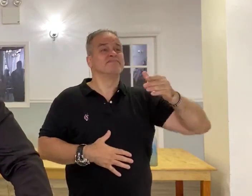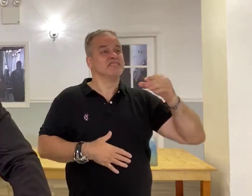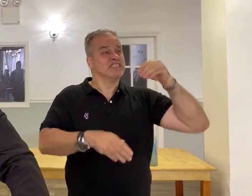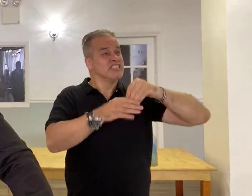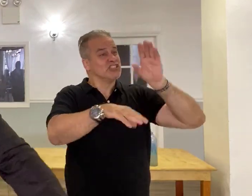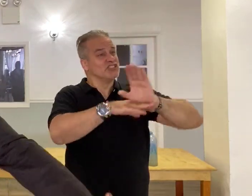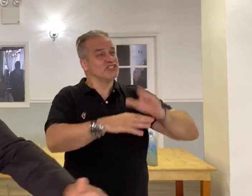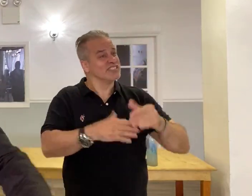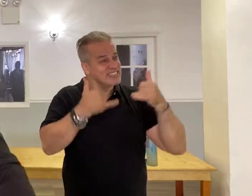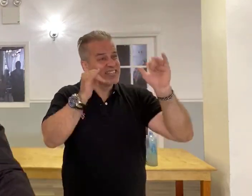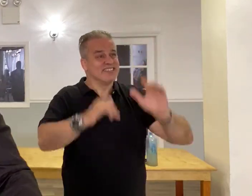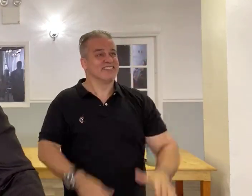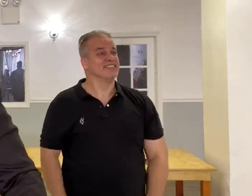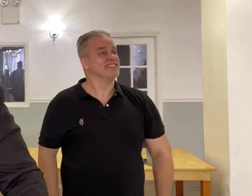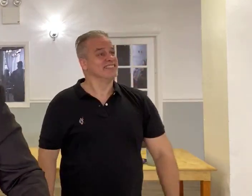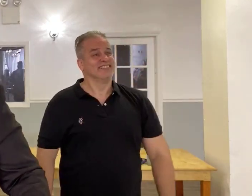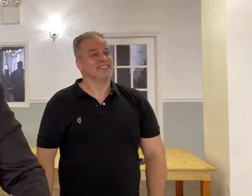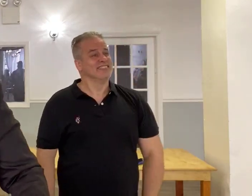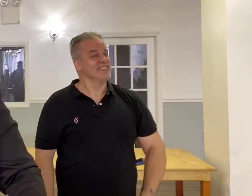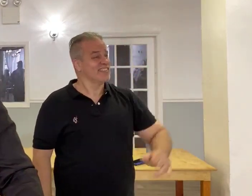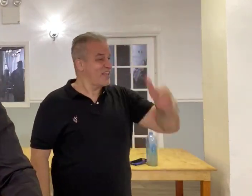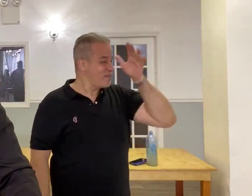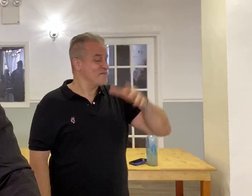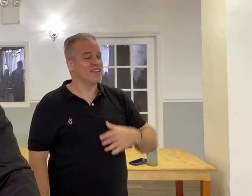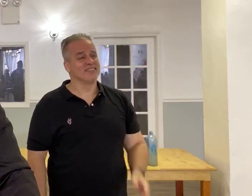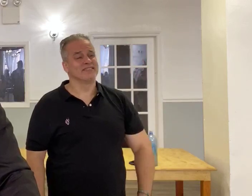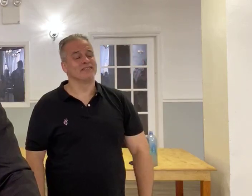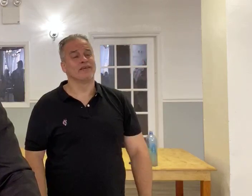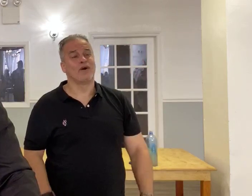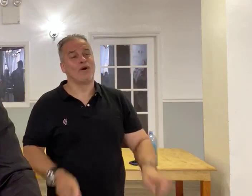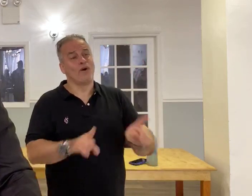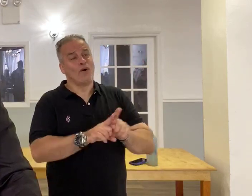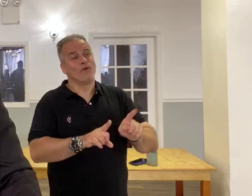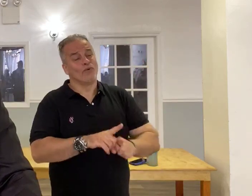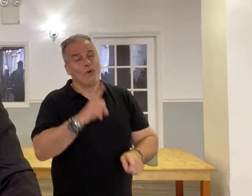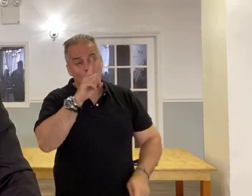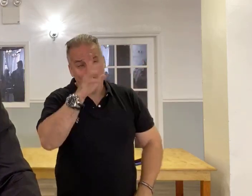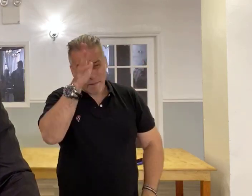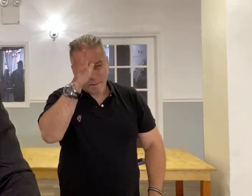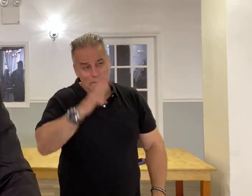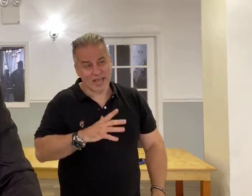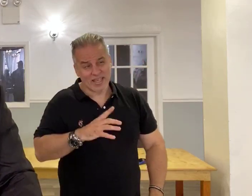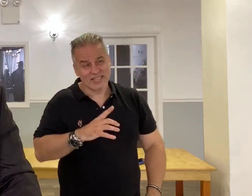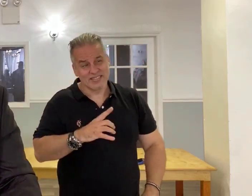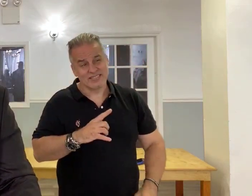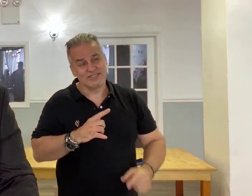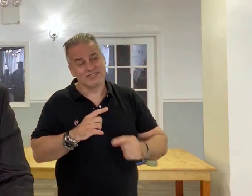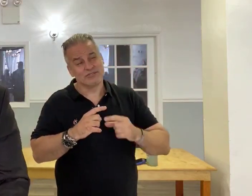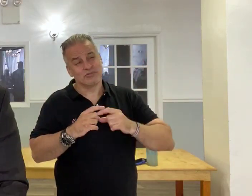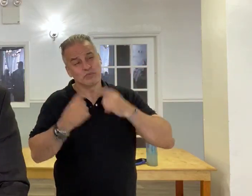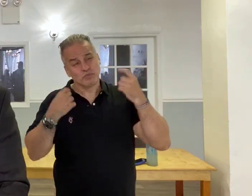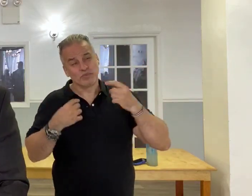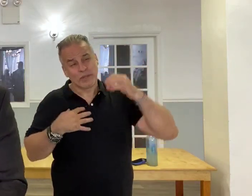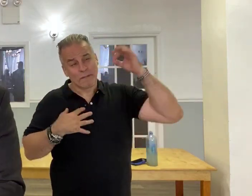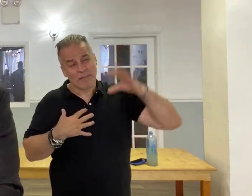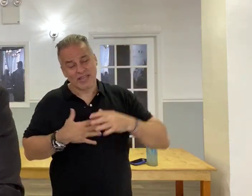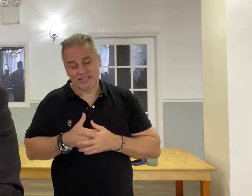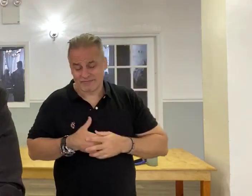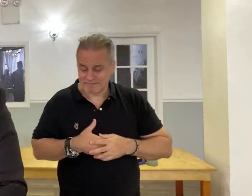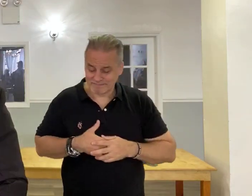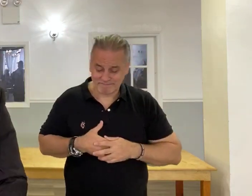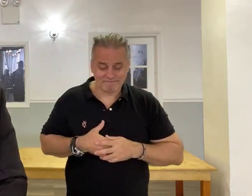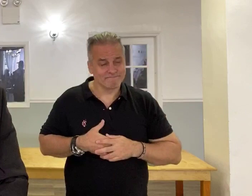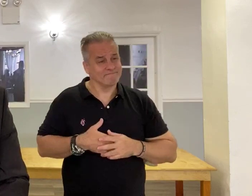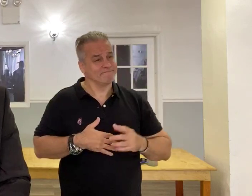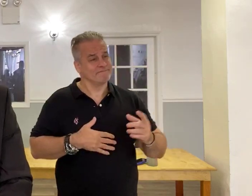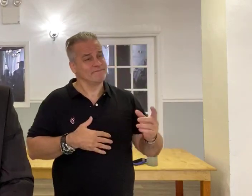preacher. He had to say goodbye to his dear wife, Katrina. Said goodbye to his dear wife. She too came